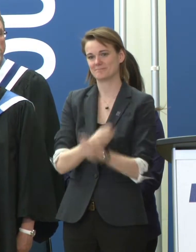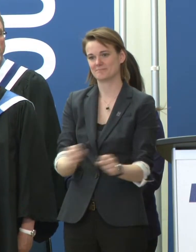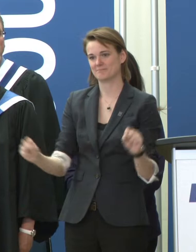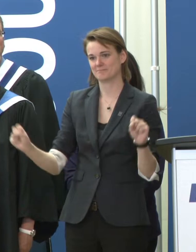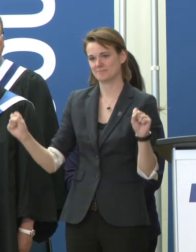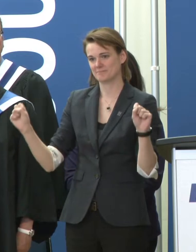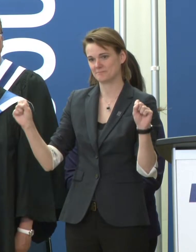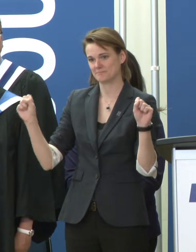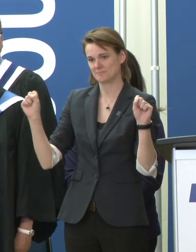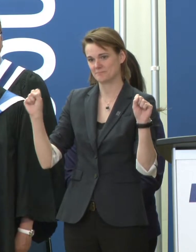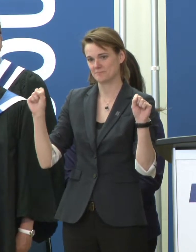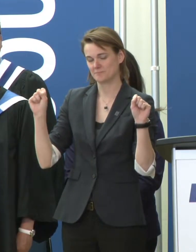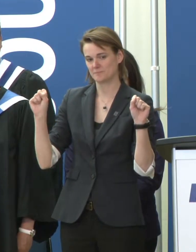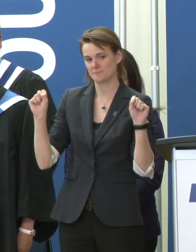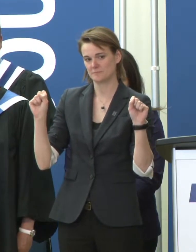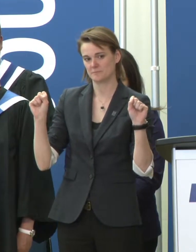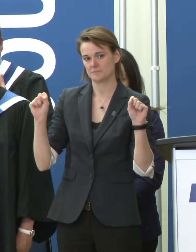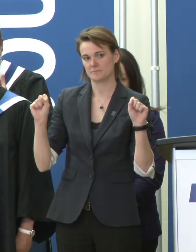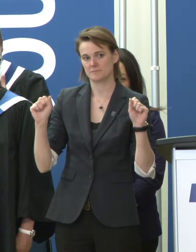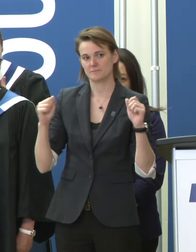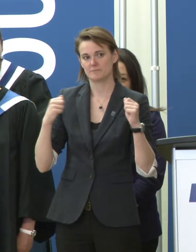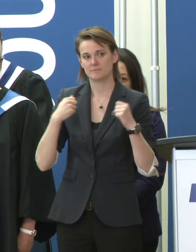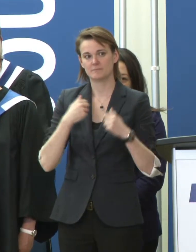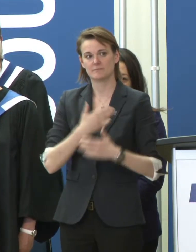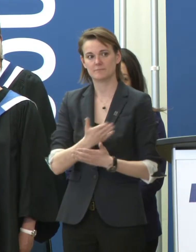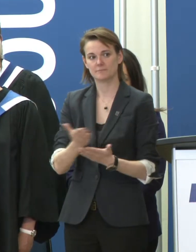glorious and free.